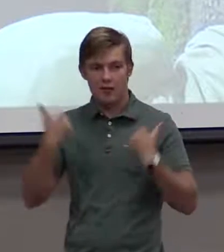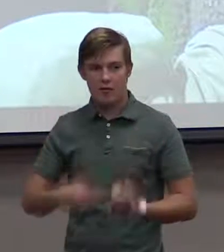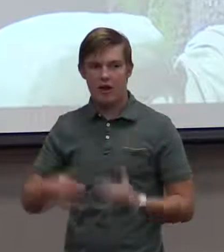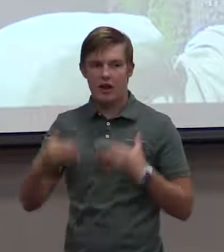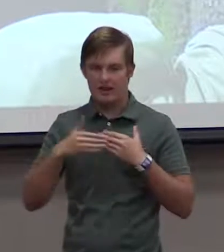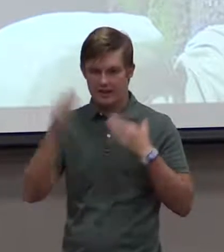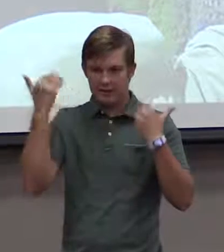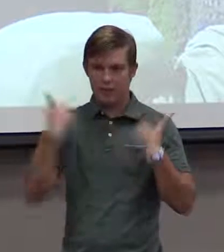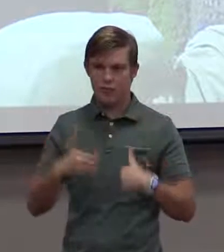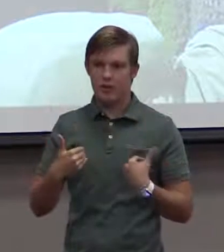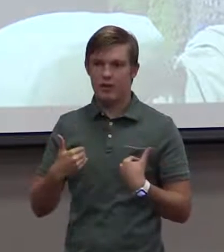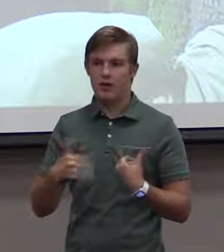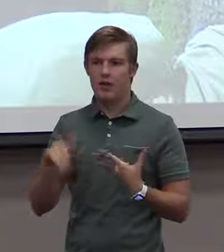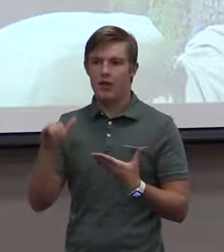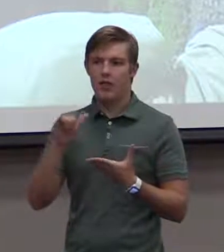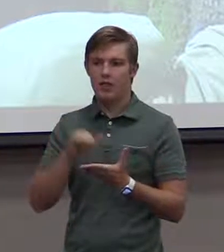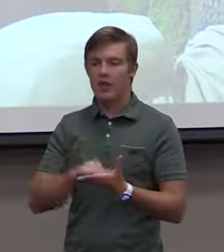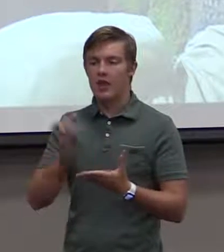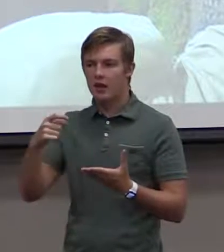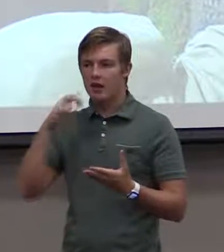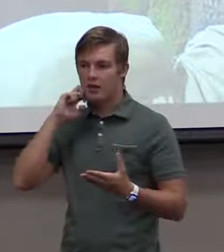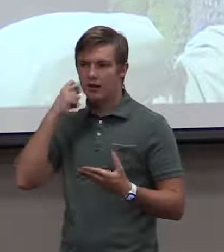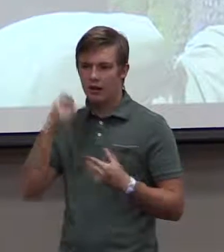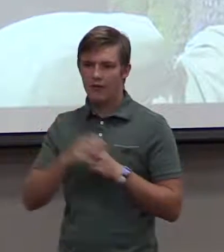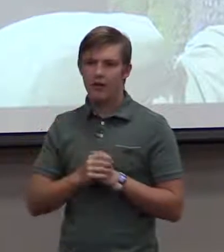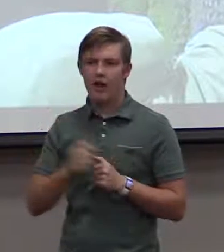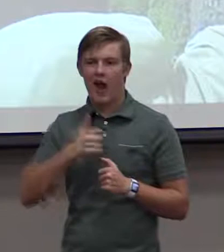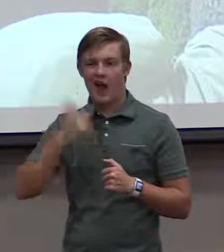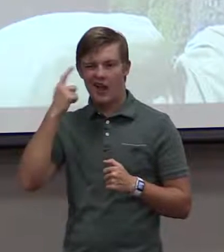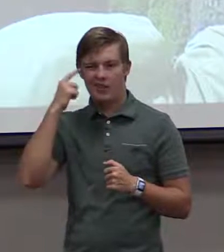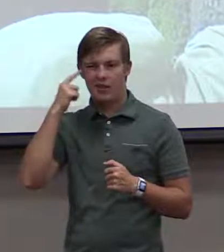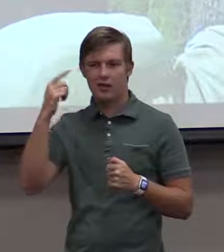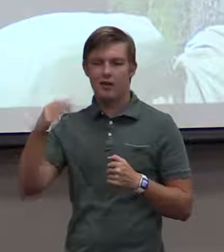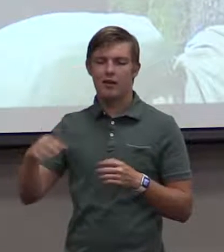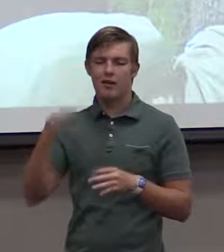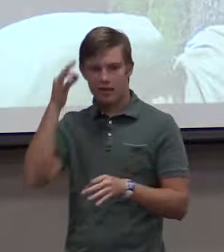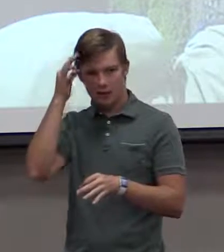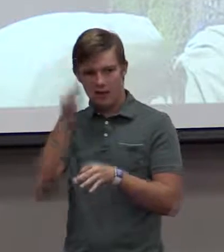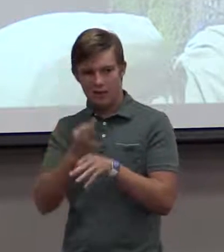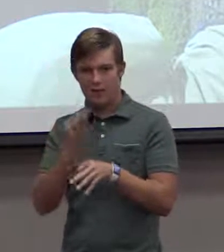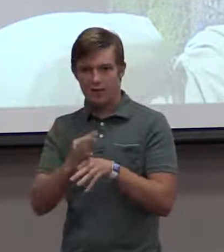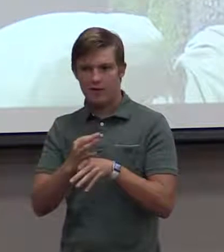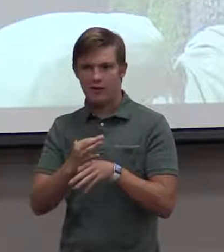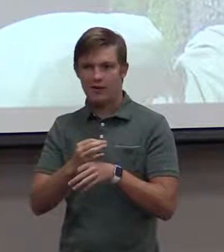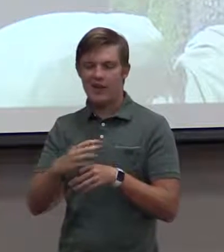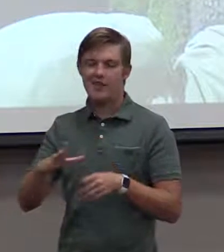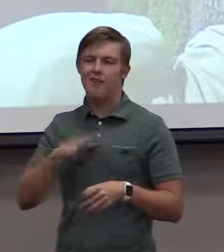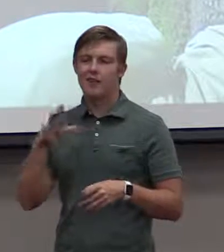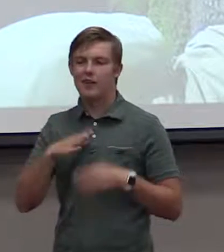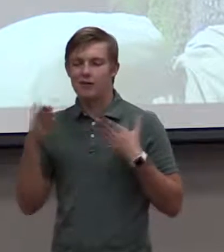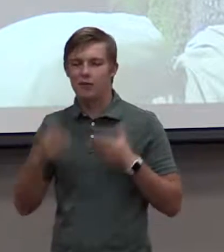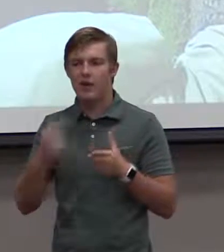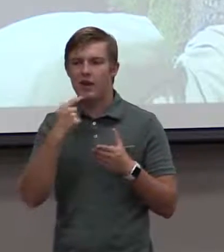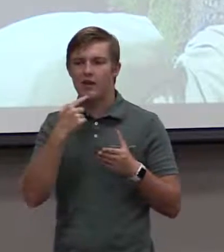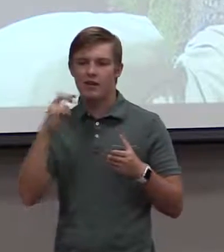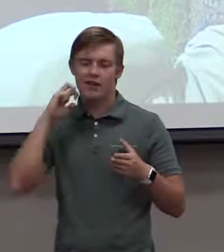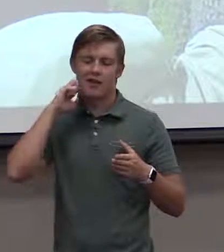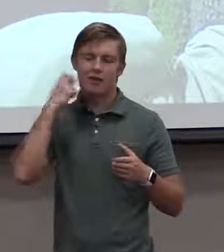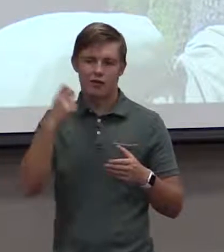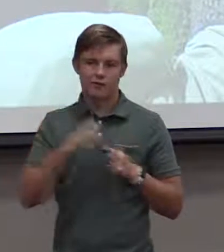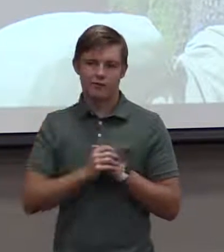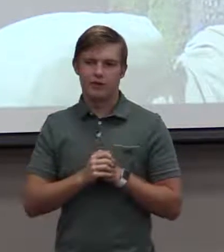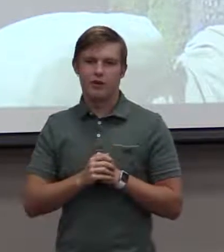me, that takes guts. And I think faith is a fancy way of saying guts. You look at those who walk by faith, you look at